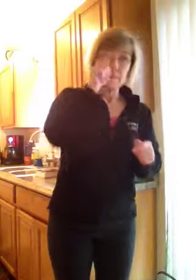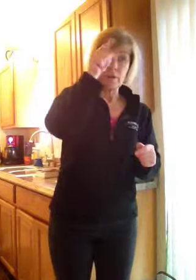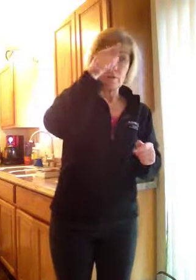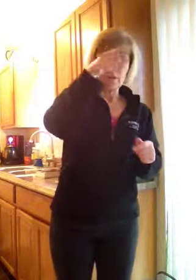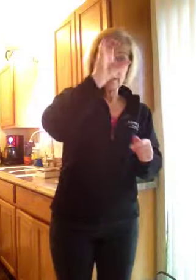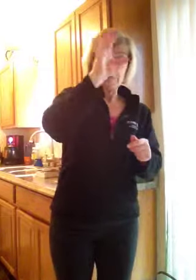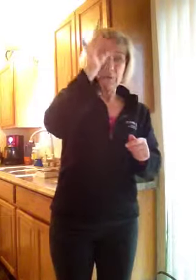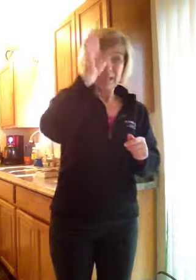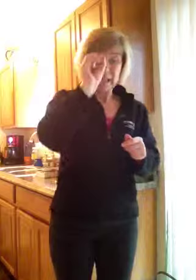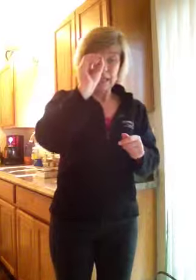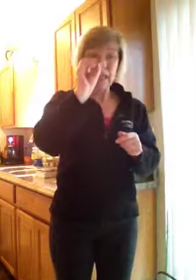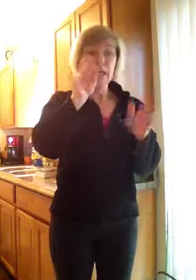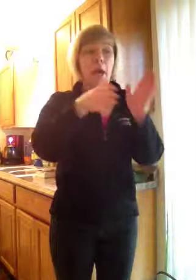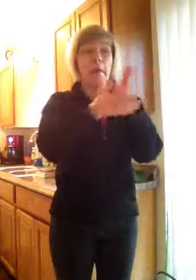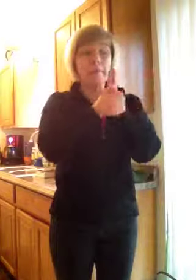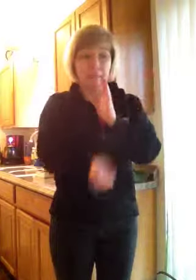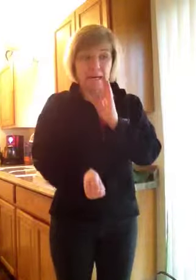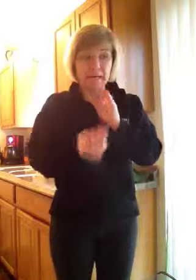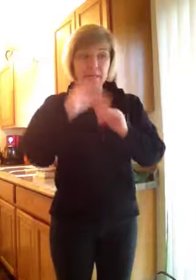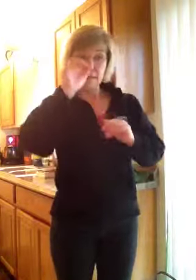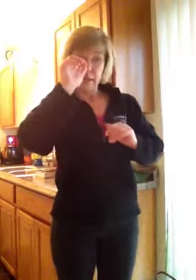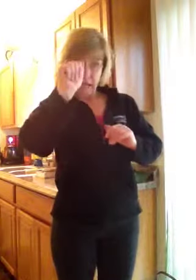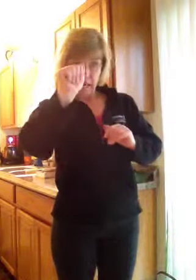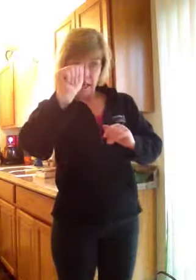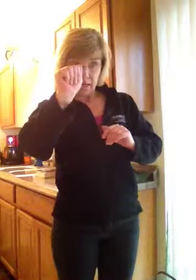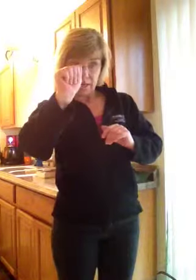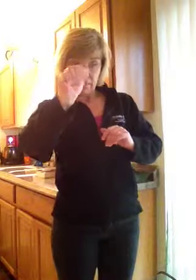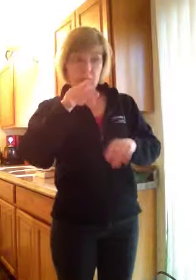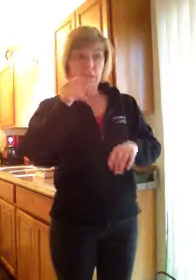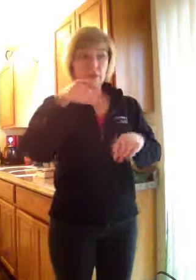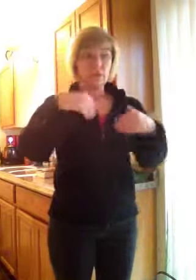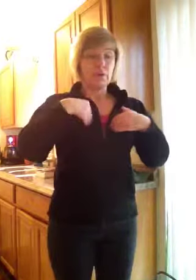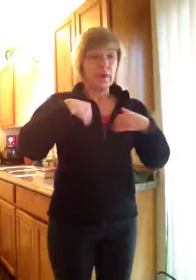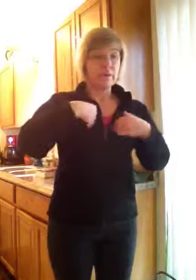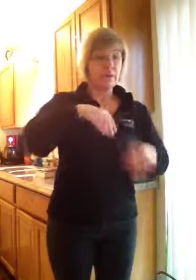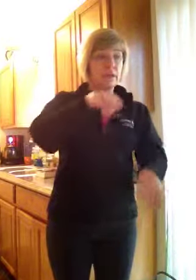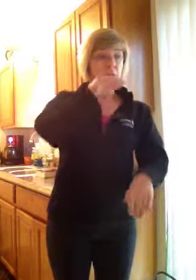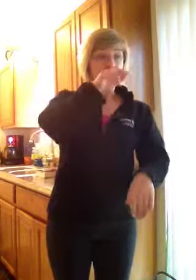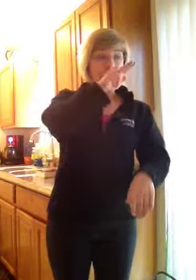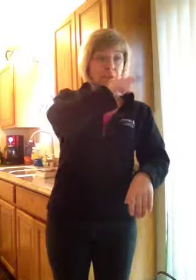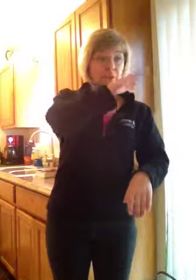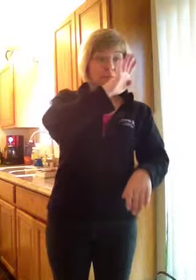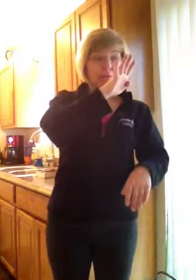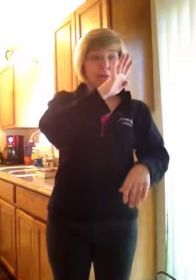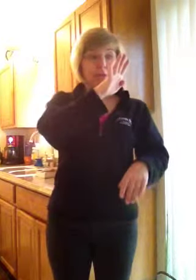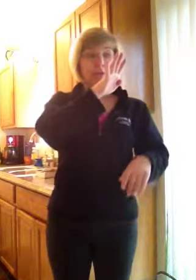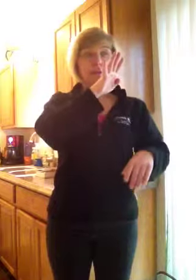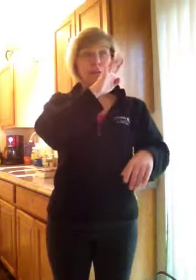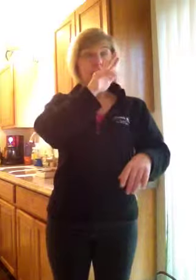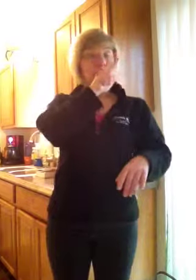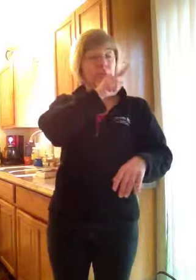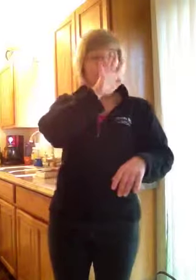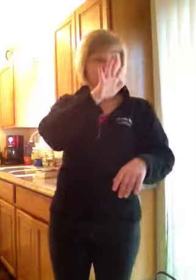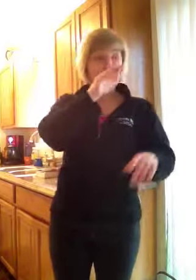So, 35 plus 45 equals 80 degrees. And when we take that 80 and subtract it from